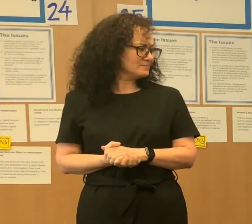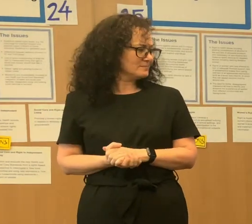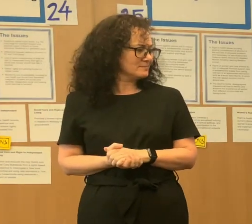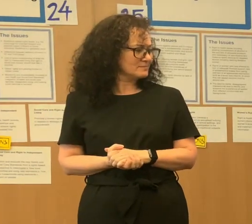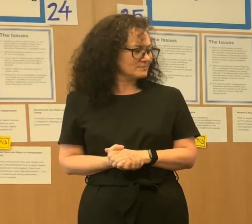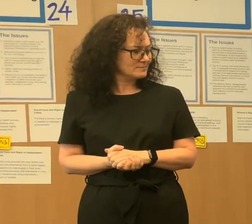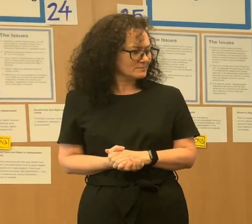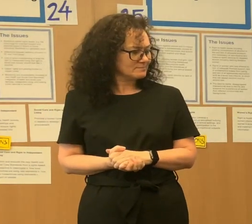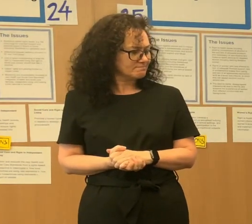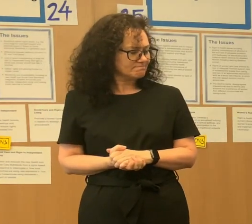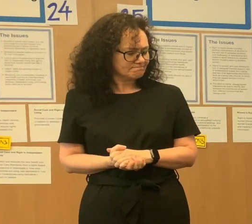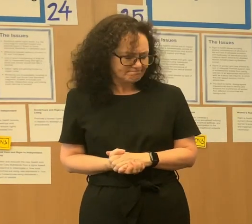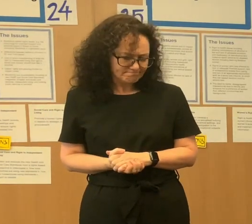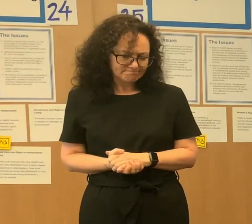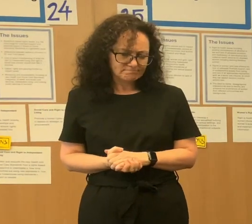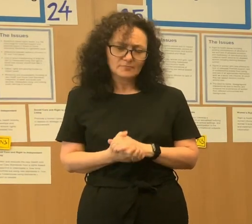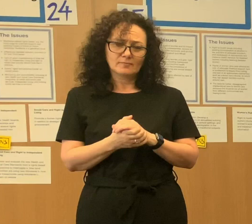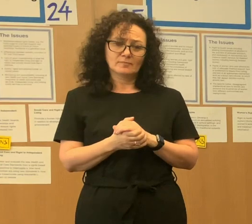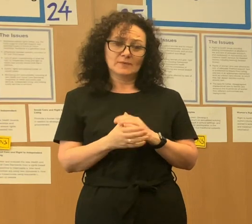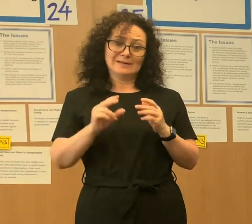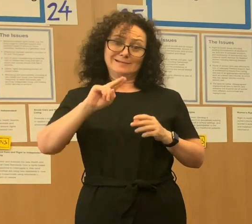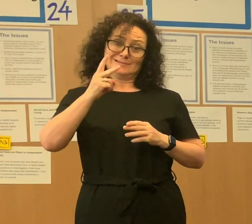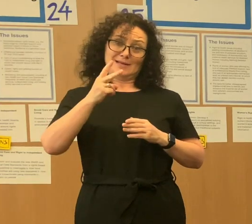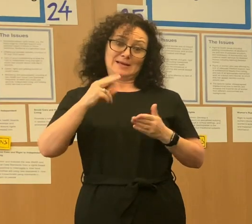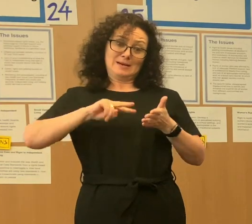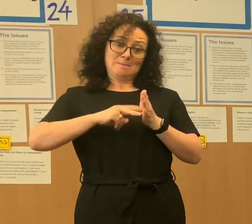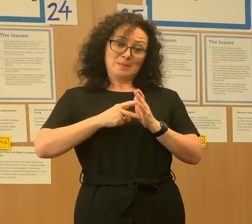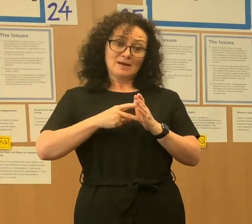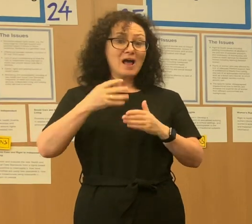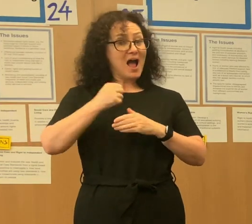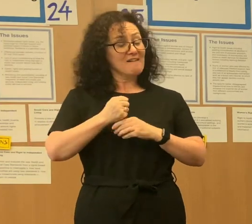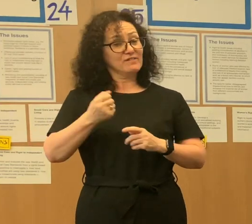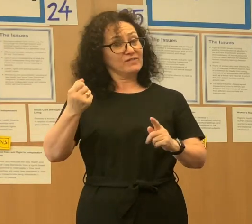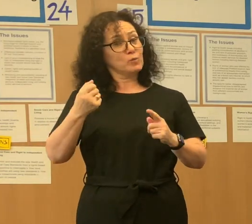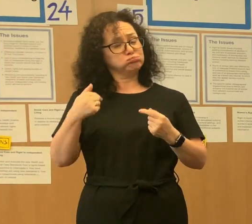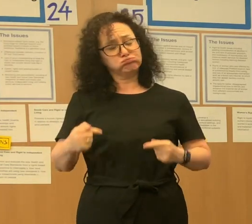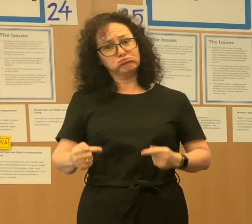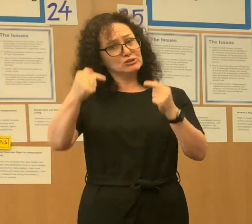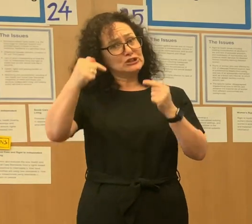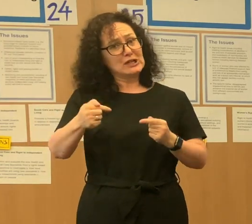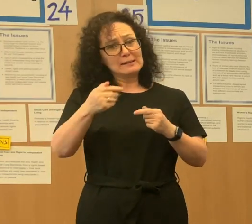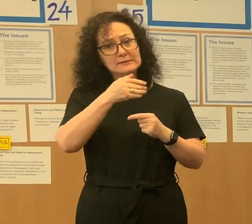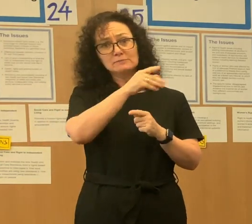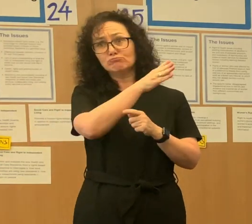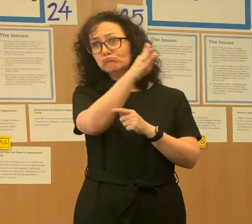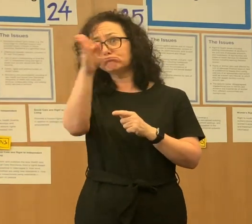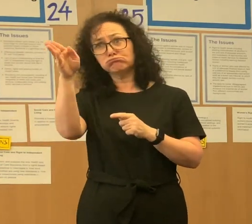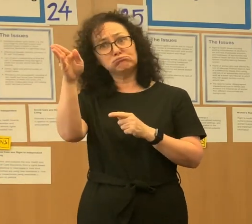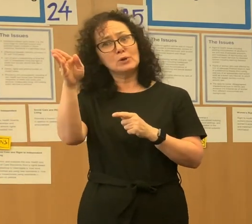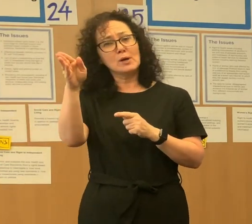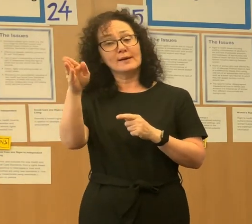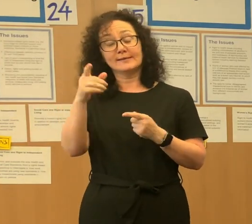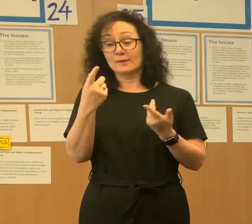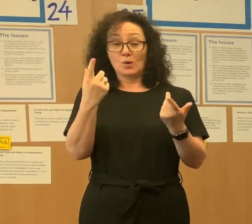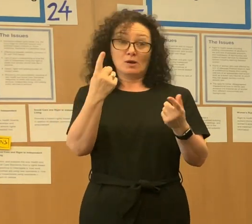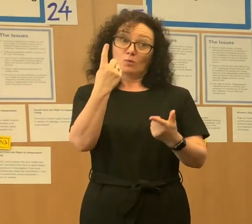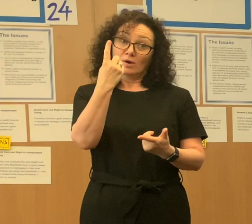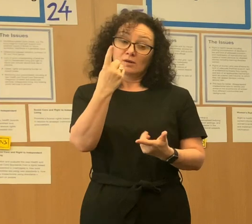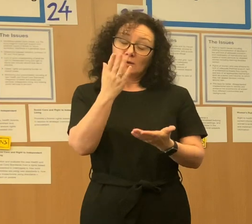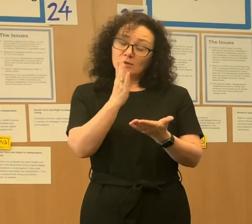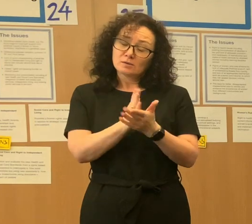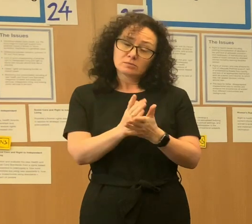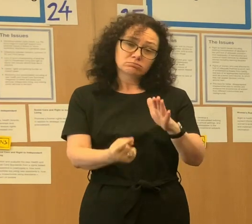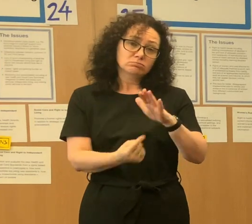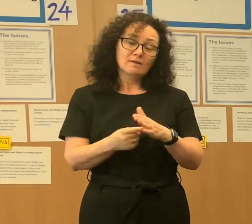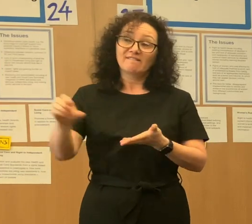As far as SNAP 2 is concerned, there are many challenges ahead, not the least of them being to ensure adequate funding to enable us